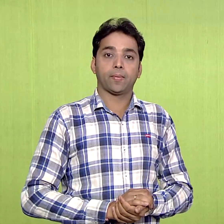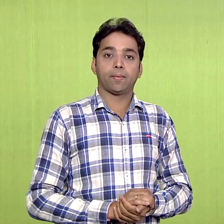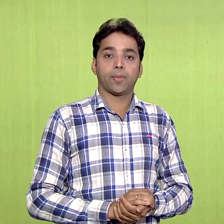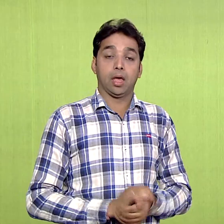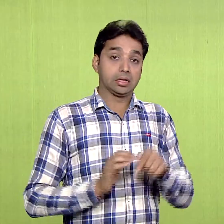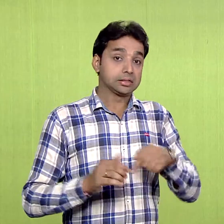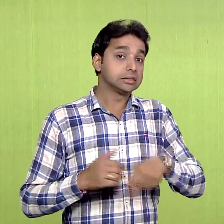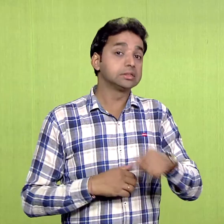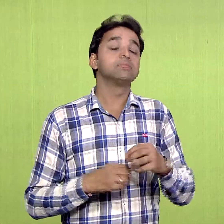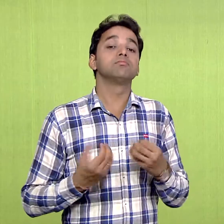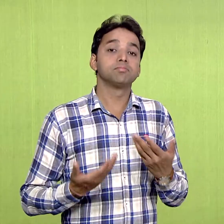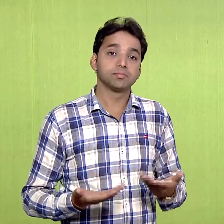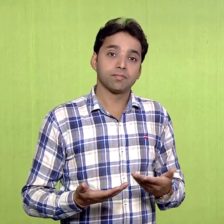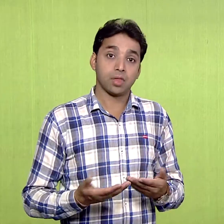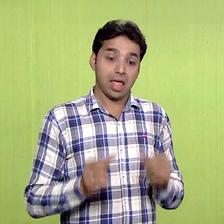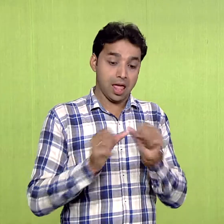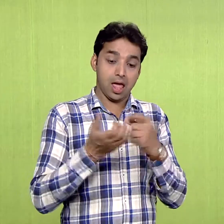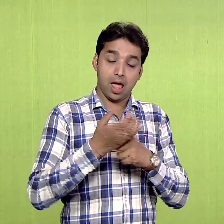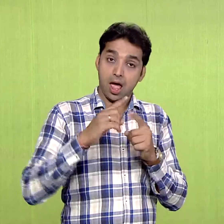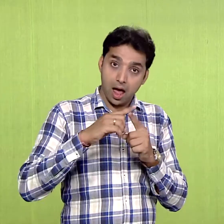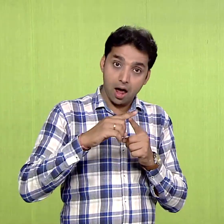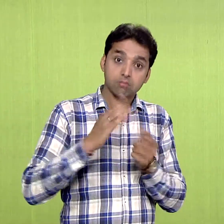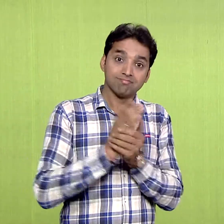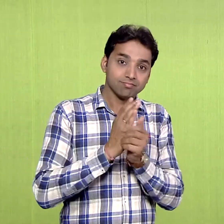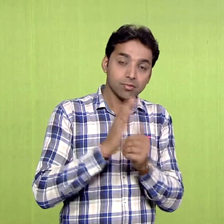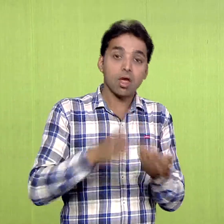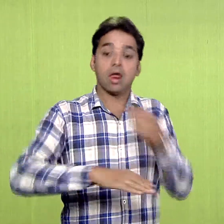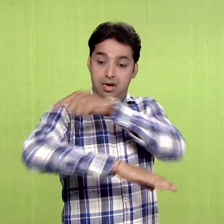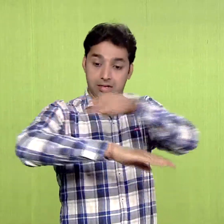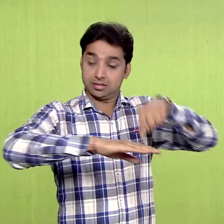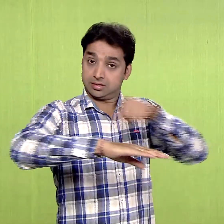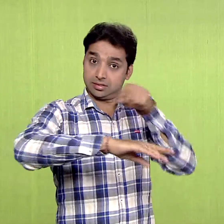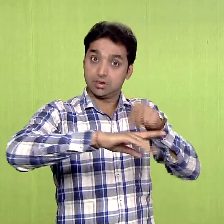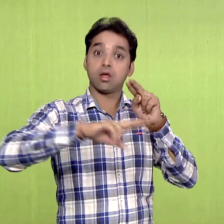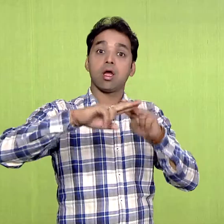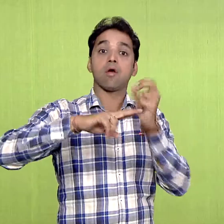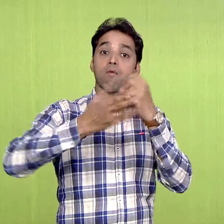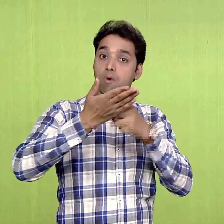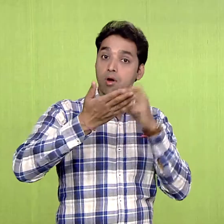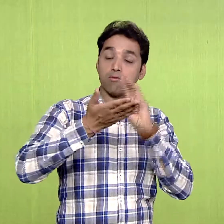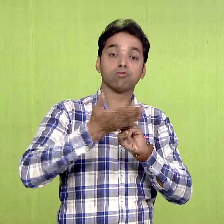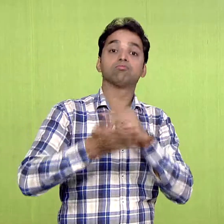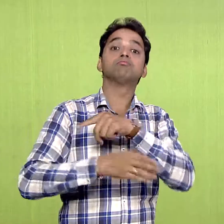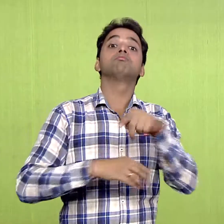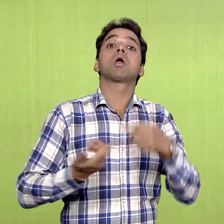This is because art and architecture forms an important part of Indian culture.